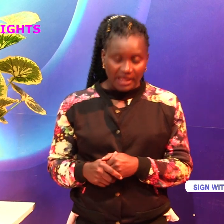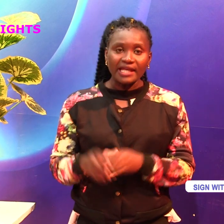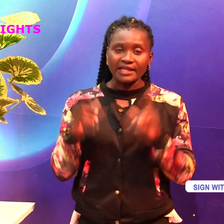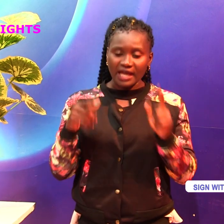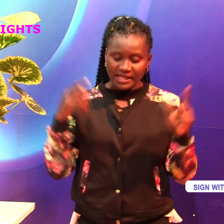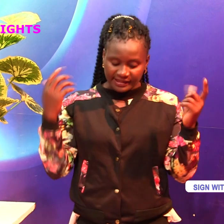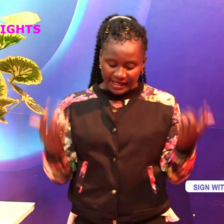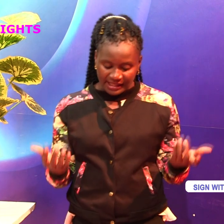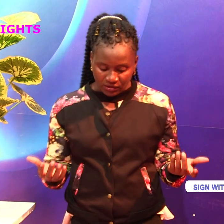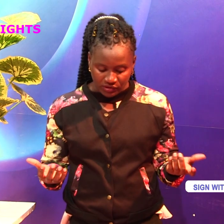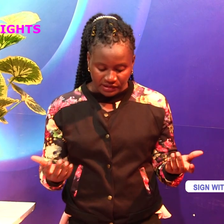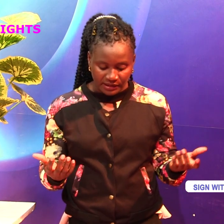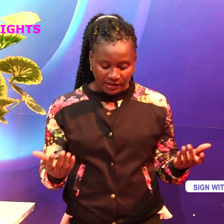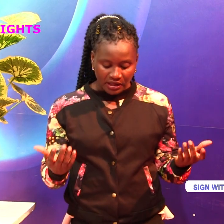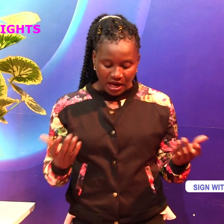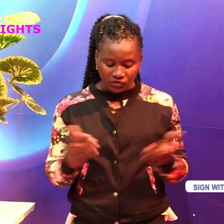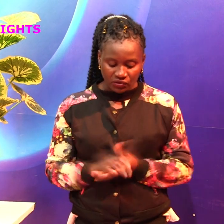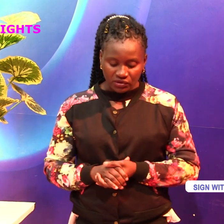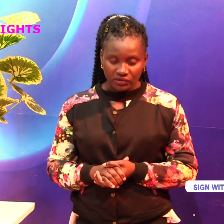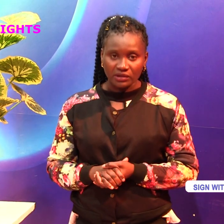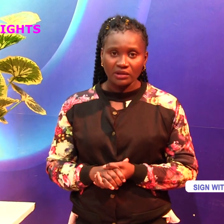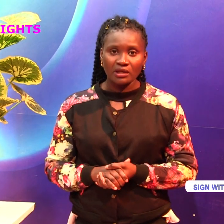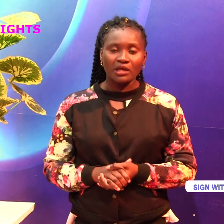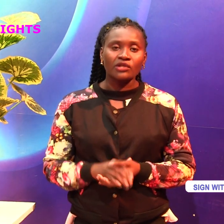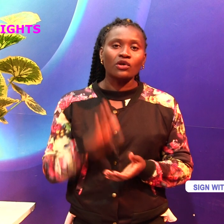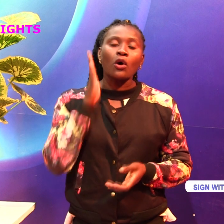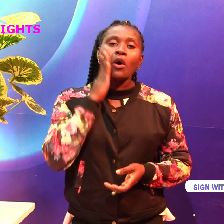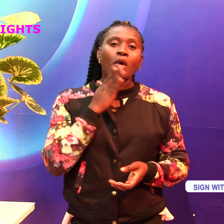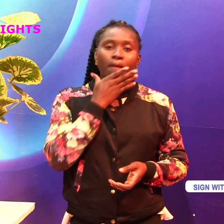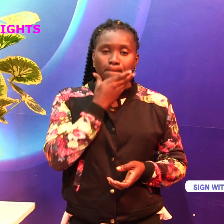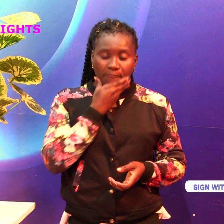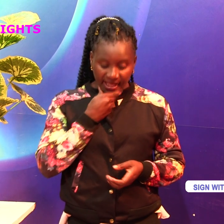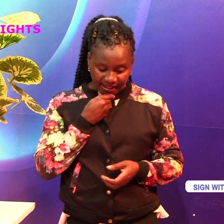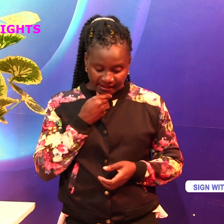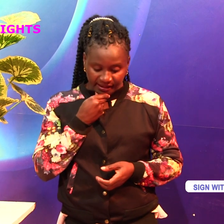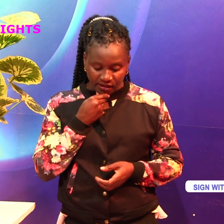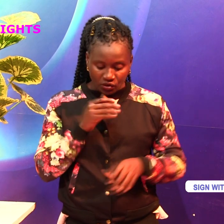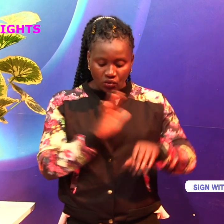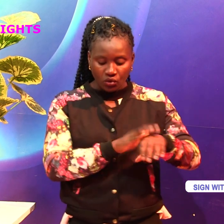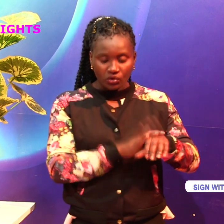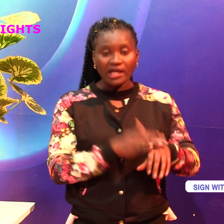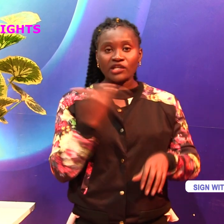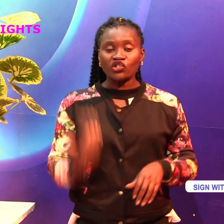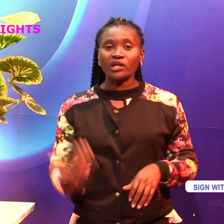in Kenya Sign Language, how do we do it? So, parents, good,